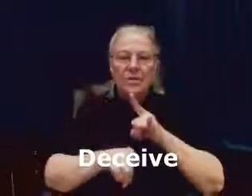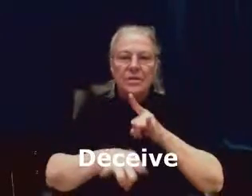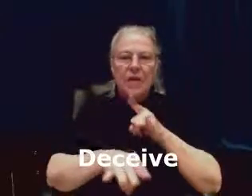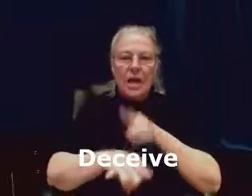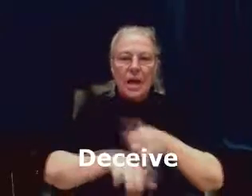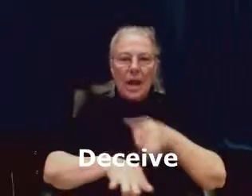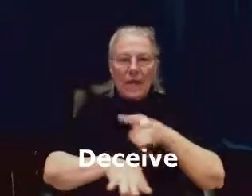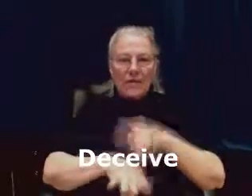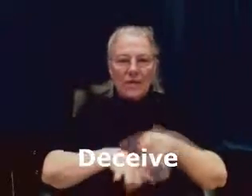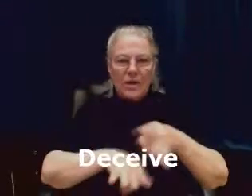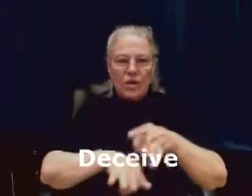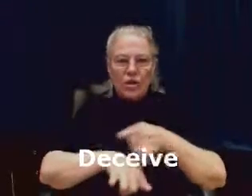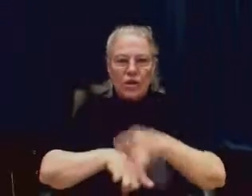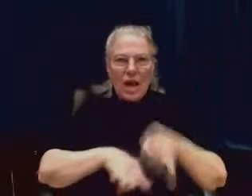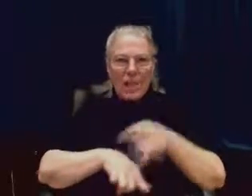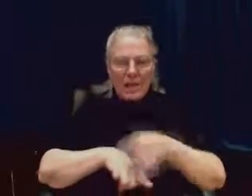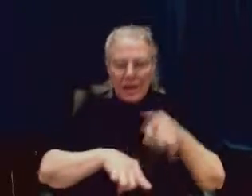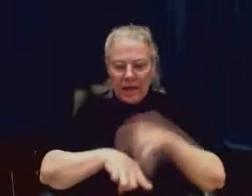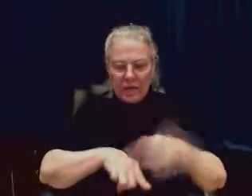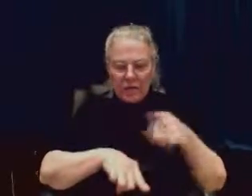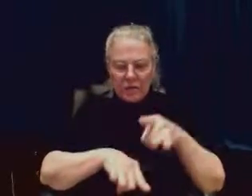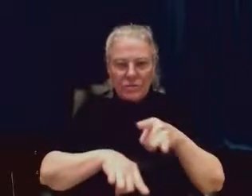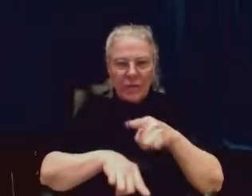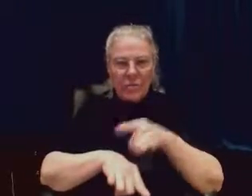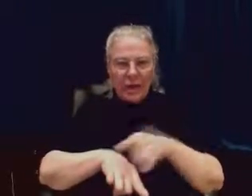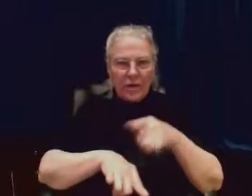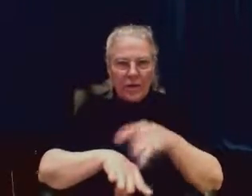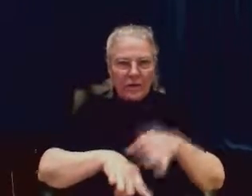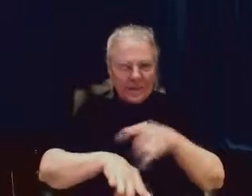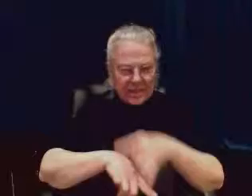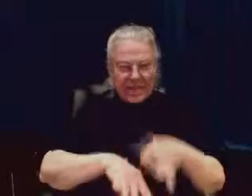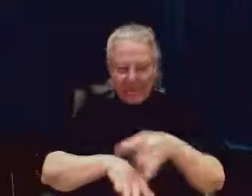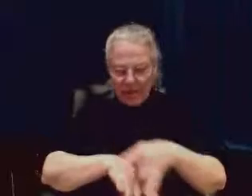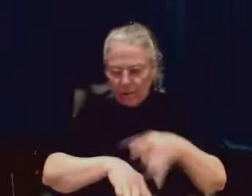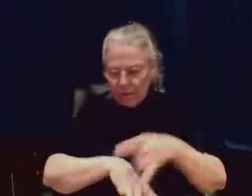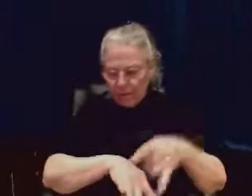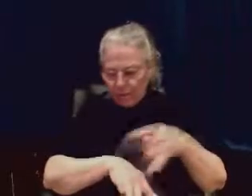Texas, and it's like you're jabbing it into somebody, you're deceiving them.